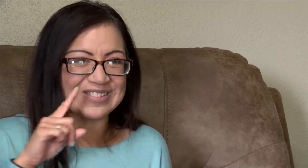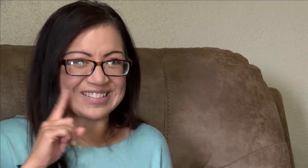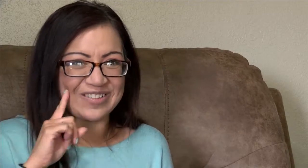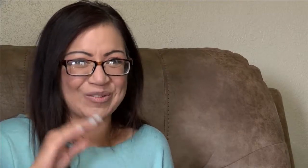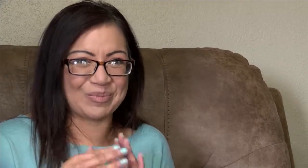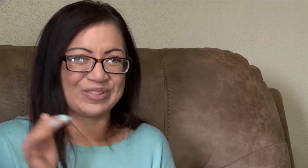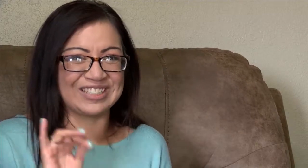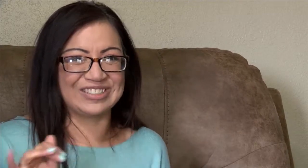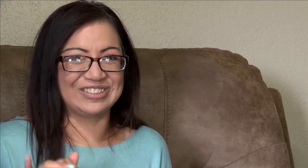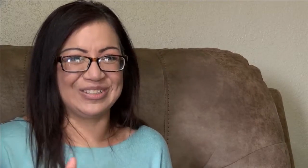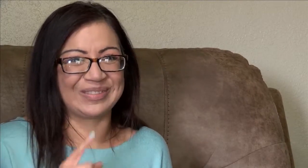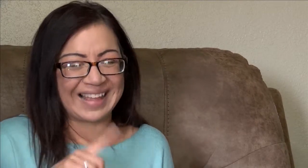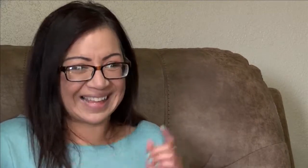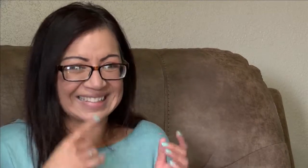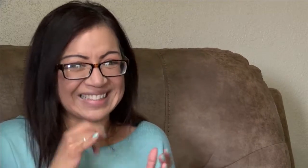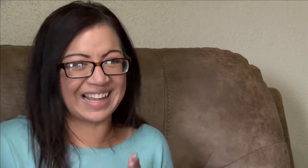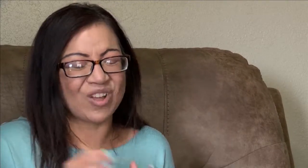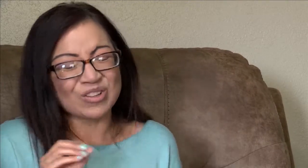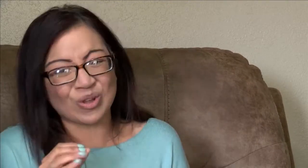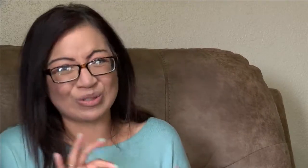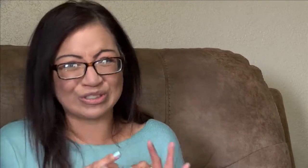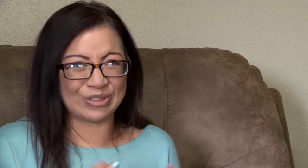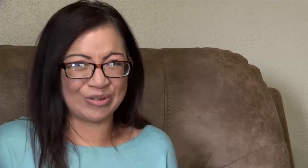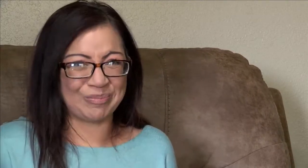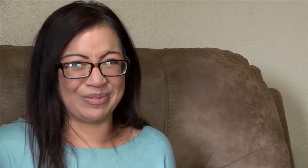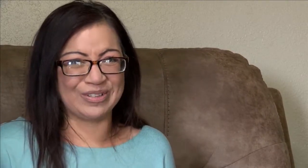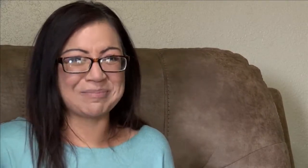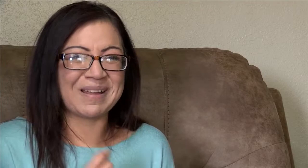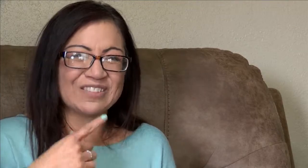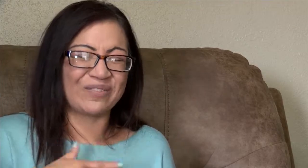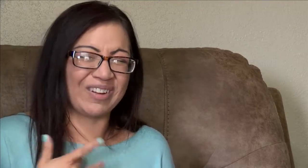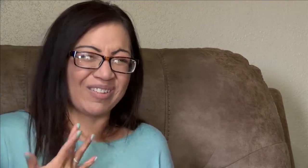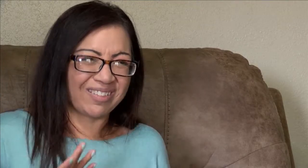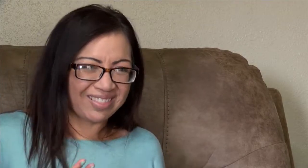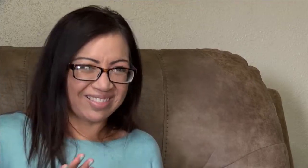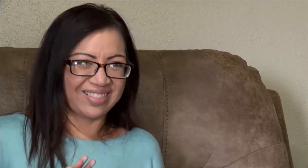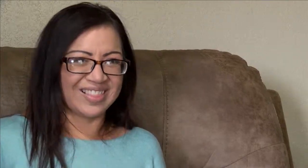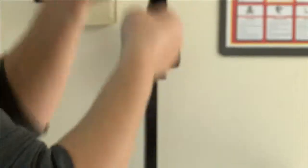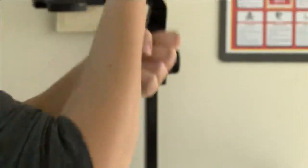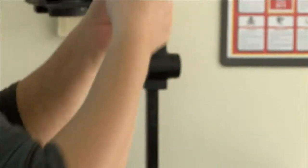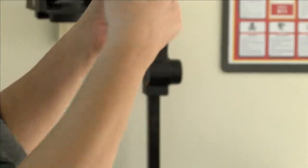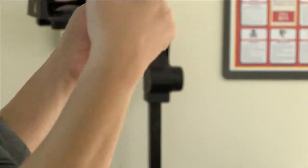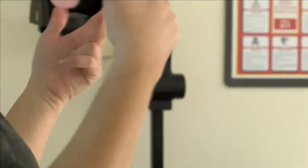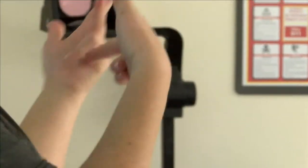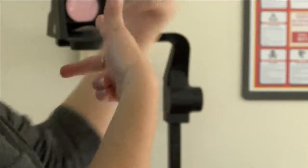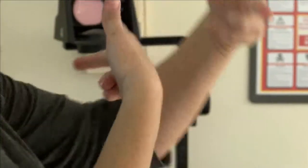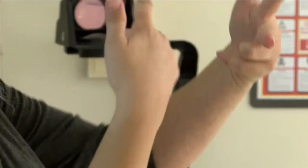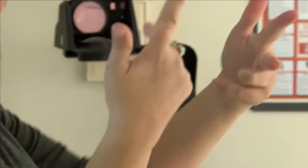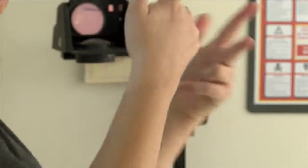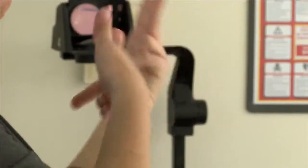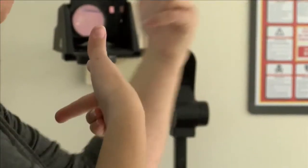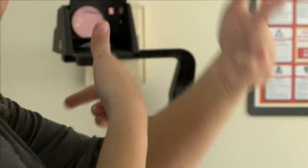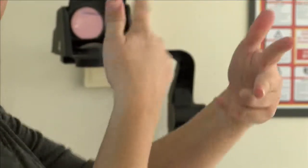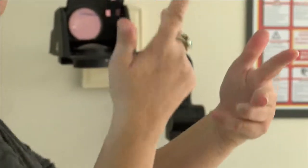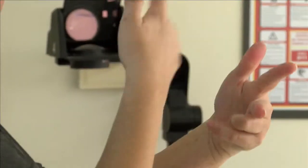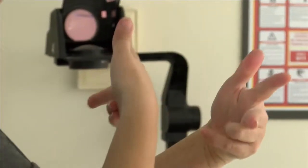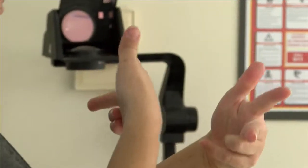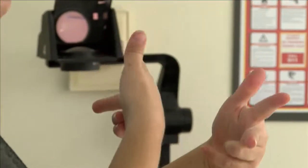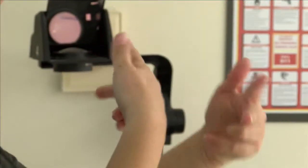have interpreters out in the community, too. We can't say, oh, there's just no one. But it's not just school districts in need. All over